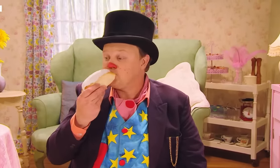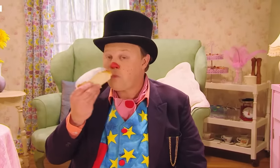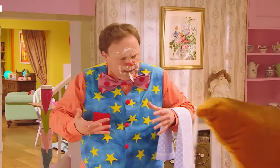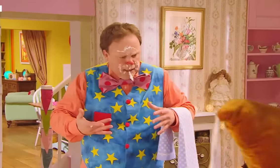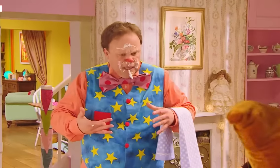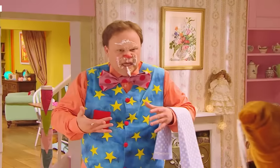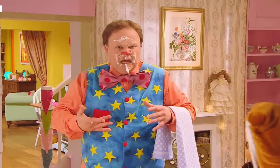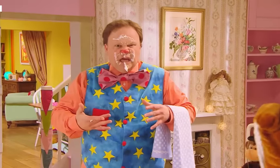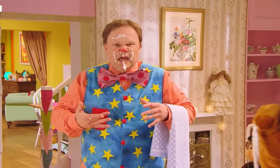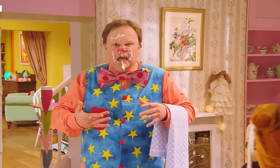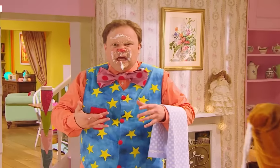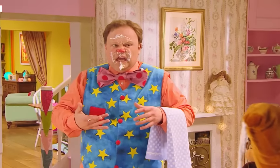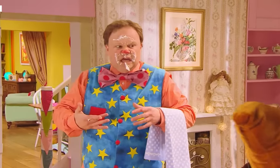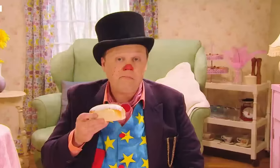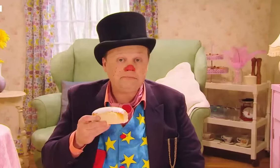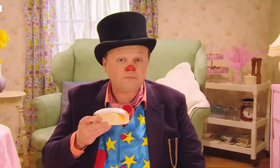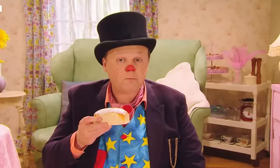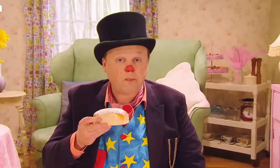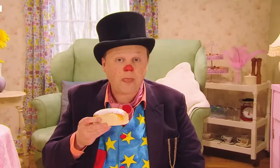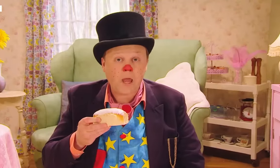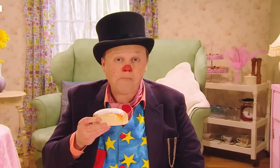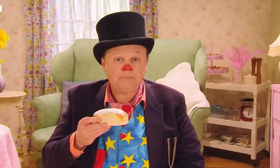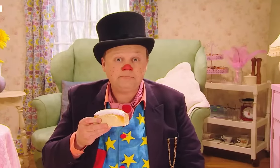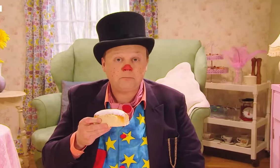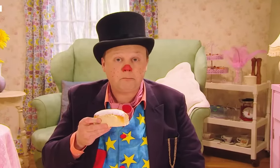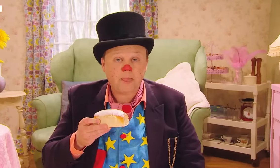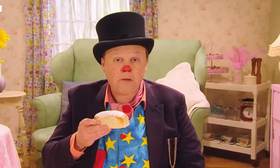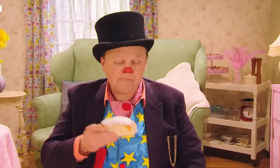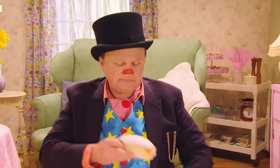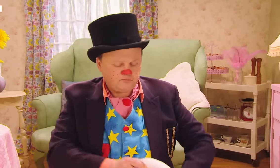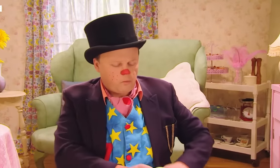Lord Tumble, please could you show us the sign for tea time? Mm.